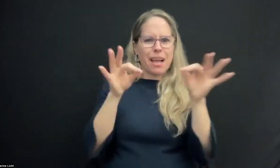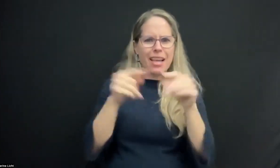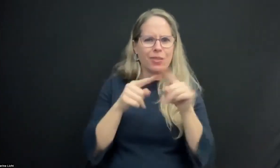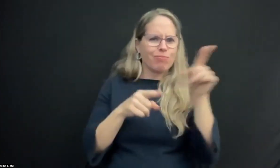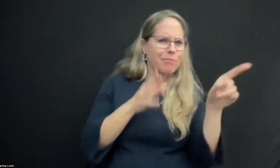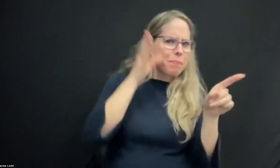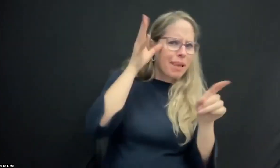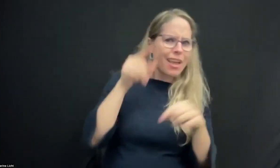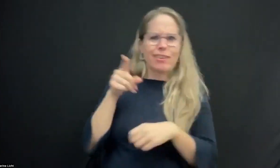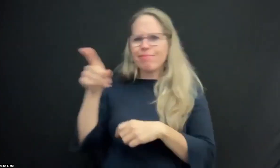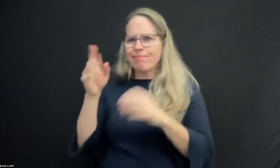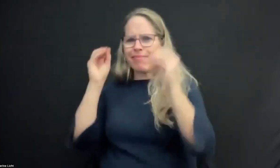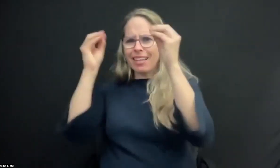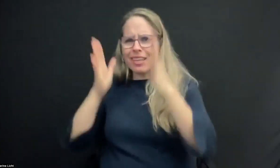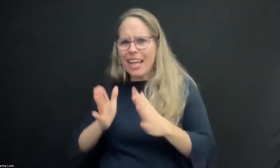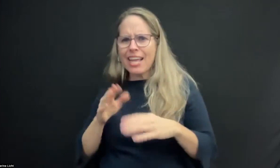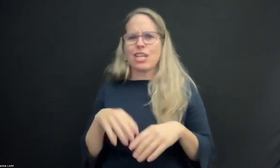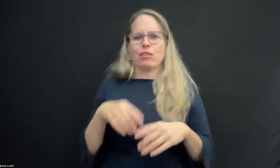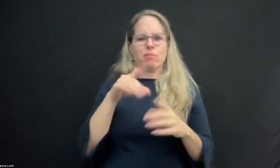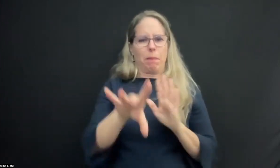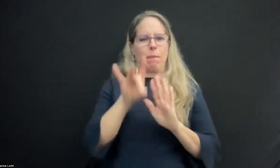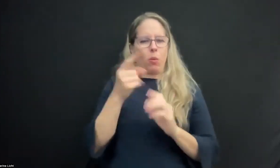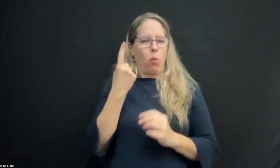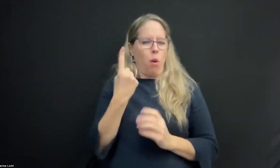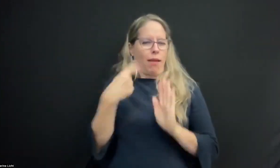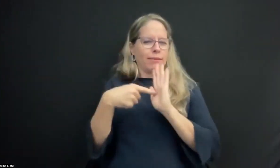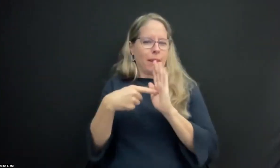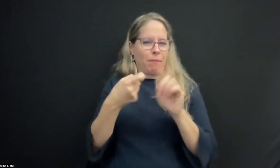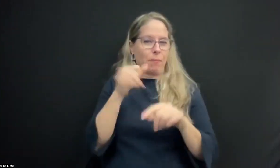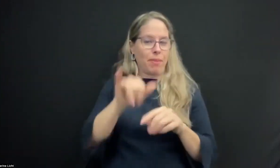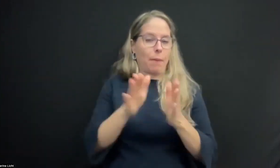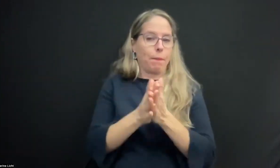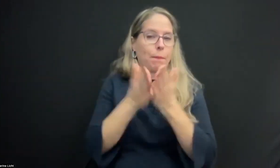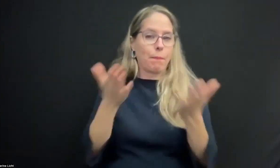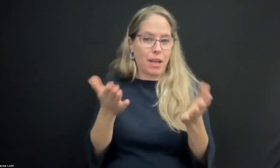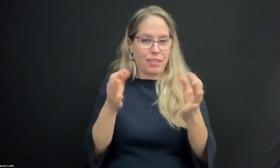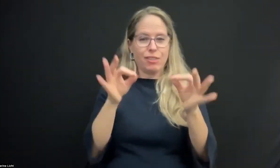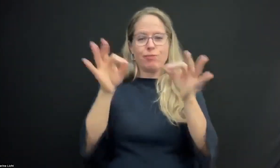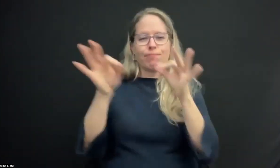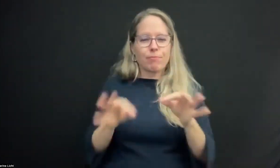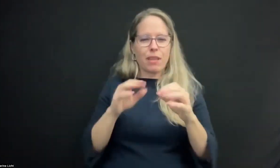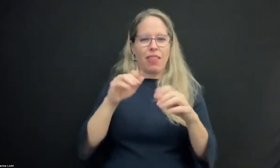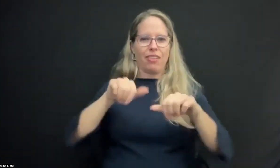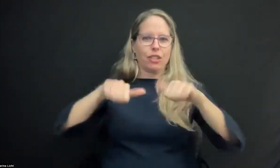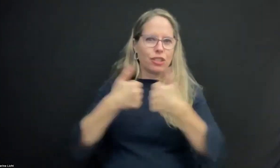and where you're trying to explain to the parents or educators what's going on. Is there something from the book you can